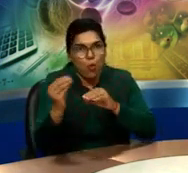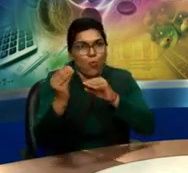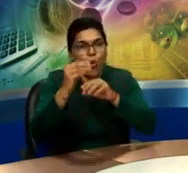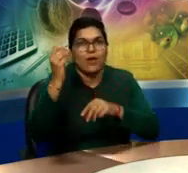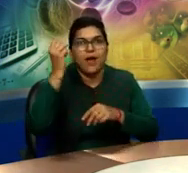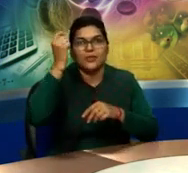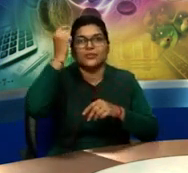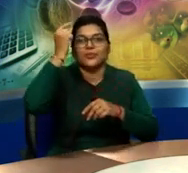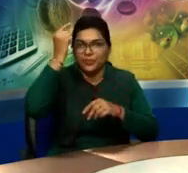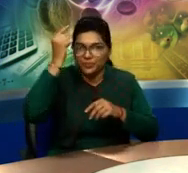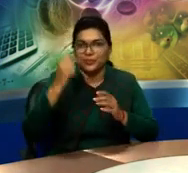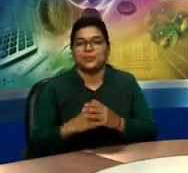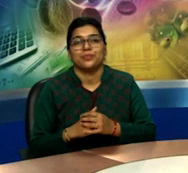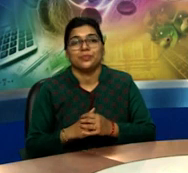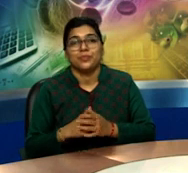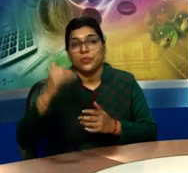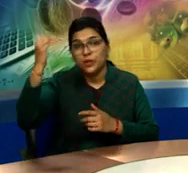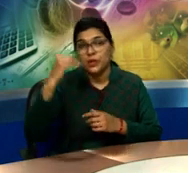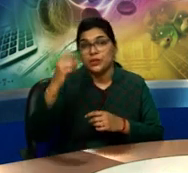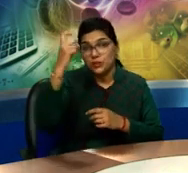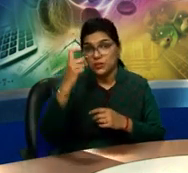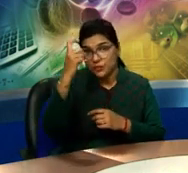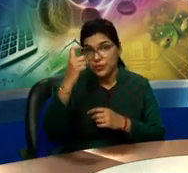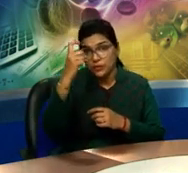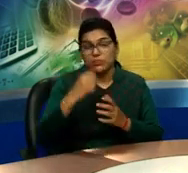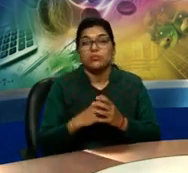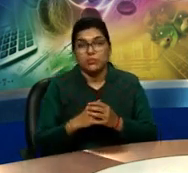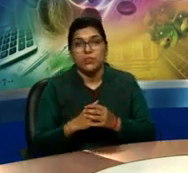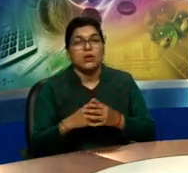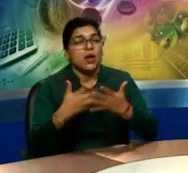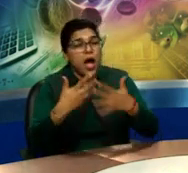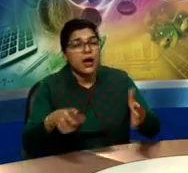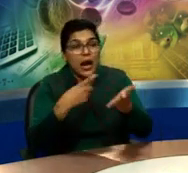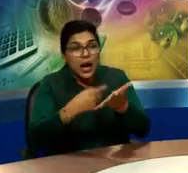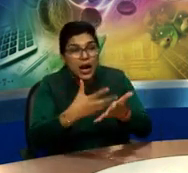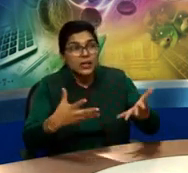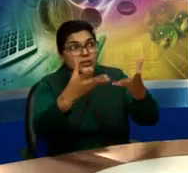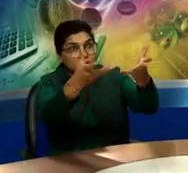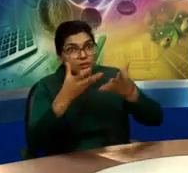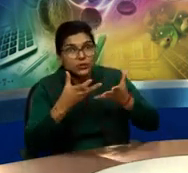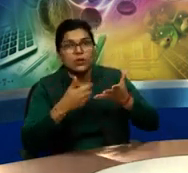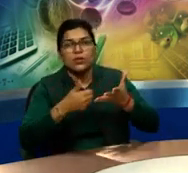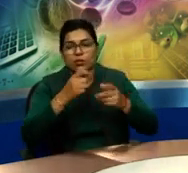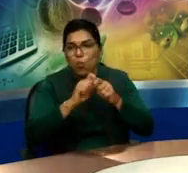should take the challenge and improve yourself. The seventh point explains that